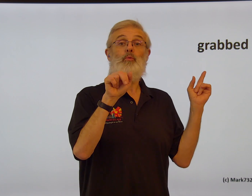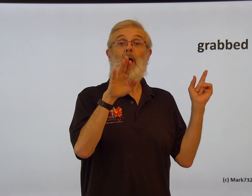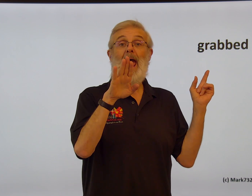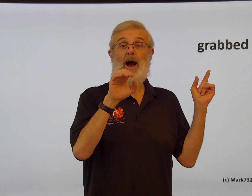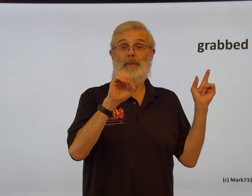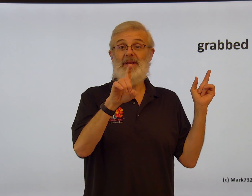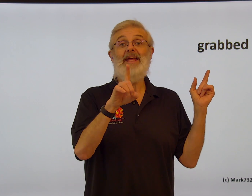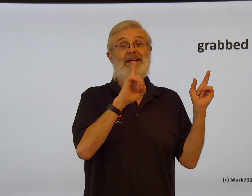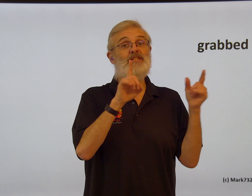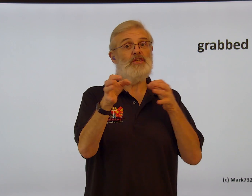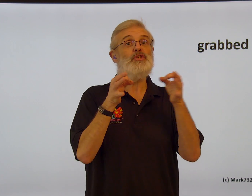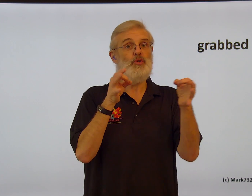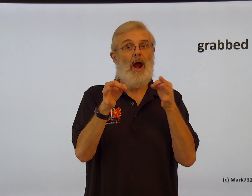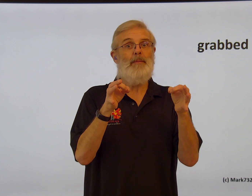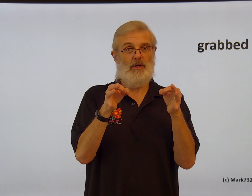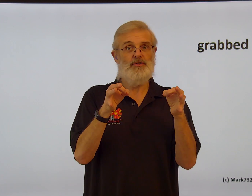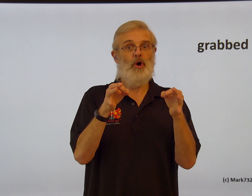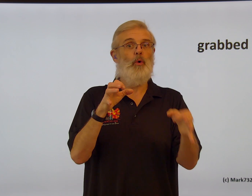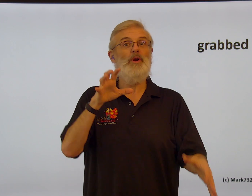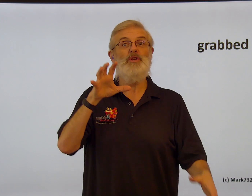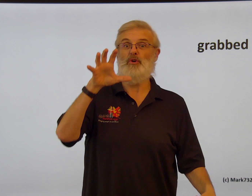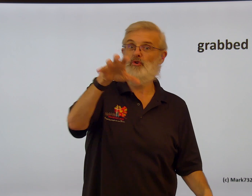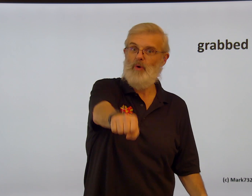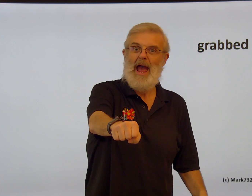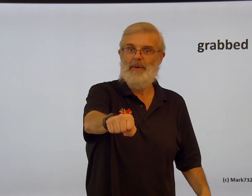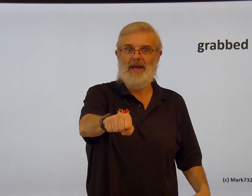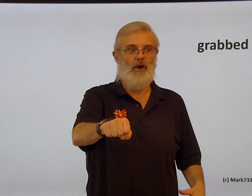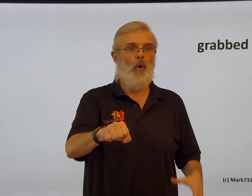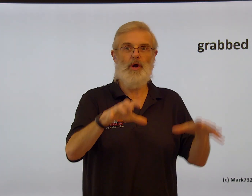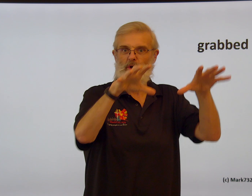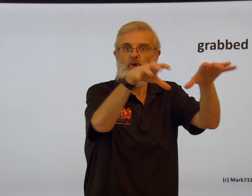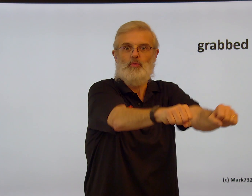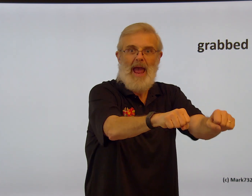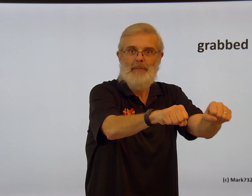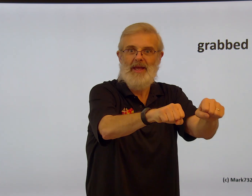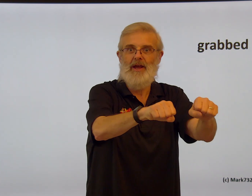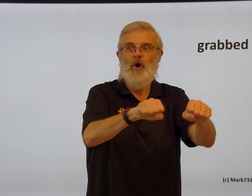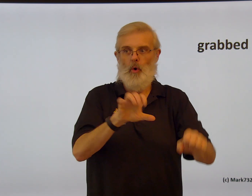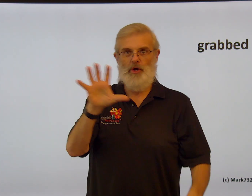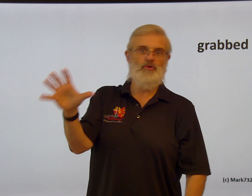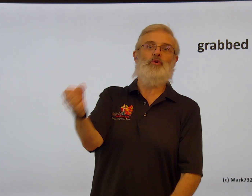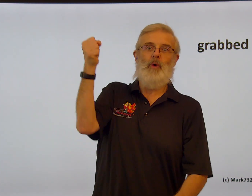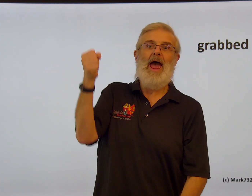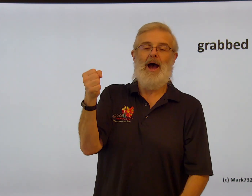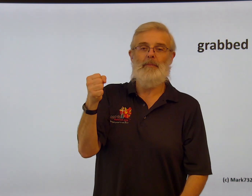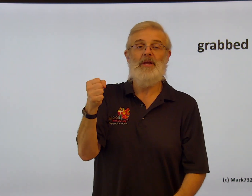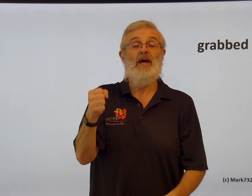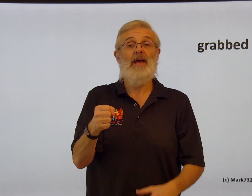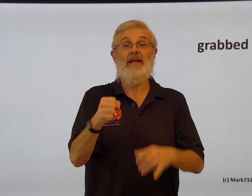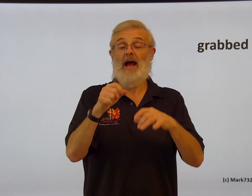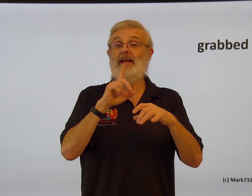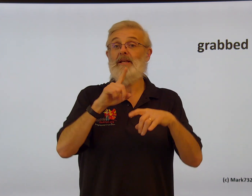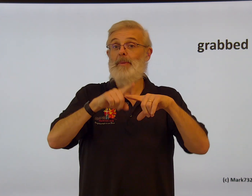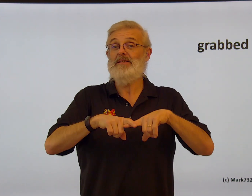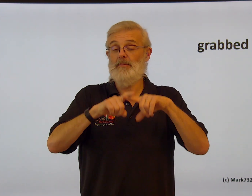Grabbed is a describer so when you're grabbing or you're grabbing or you grab it kind of depends upon